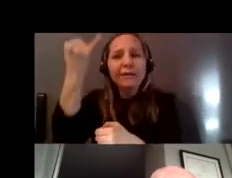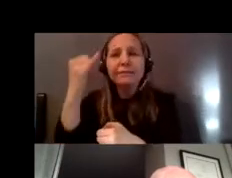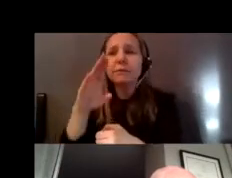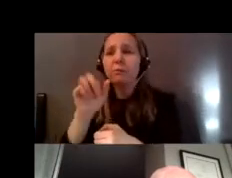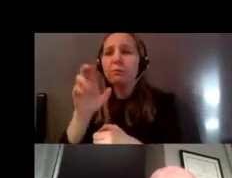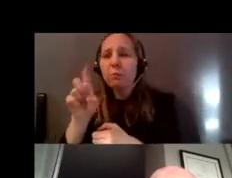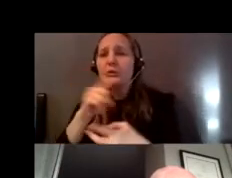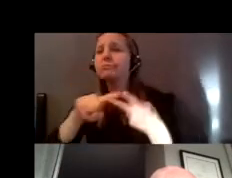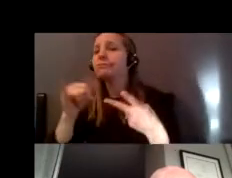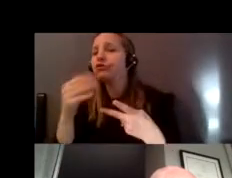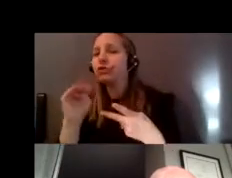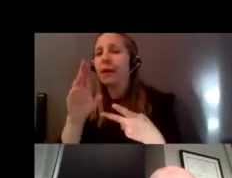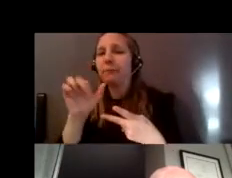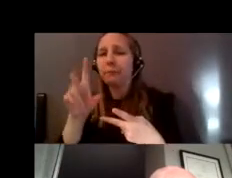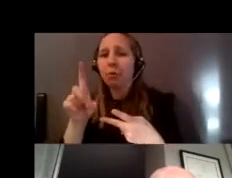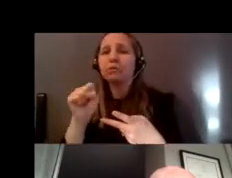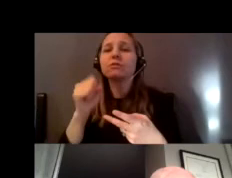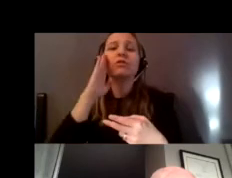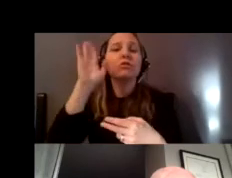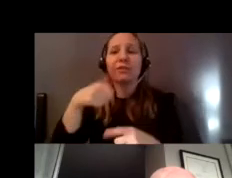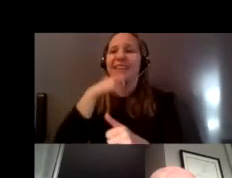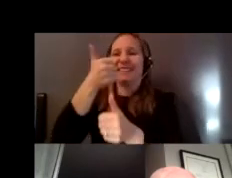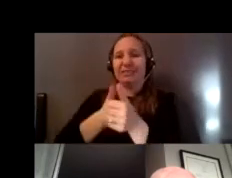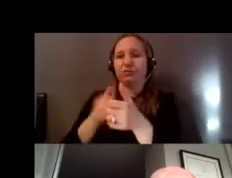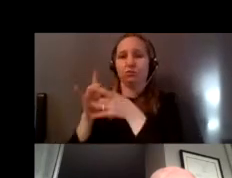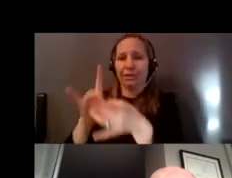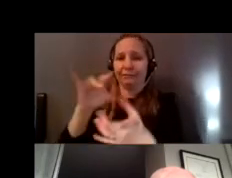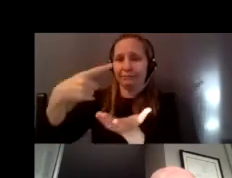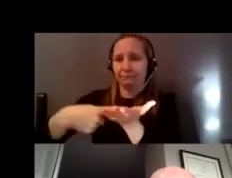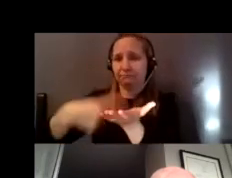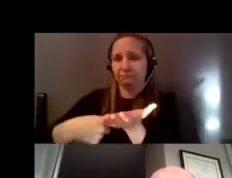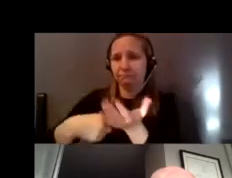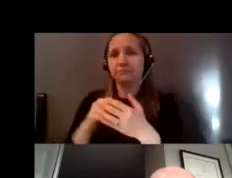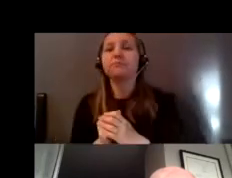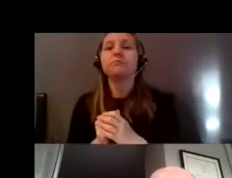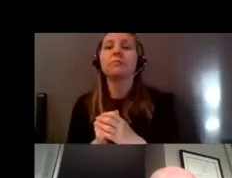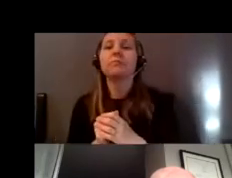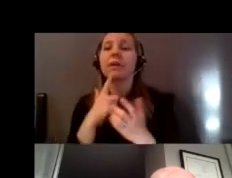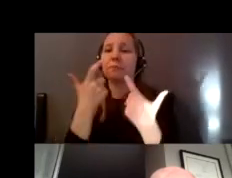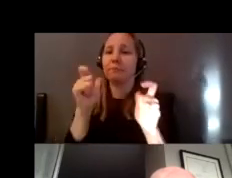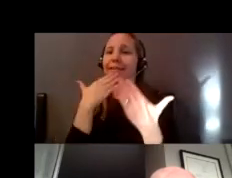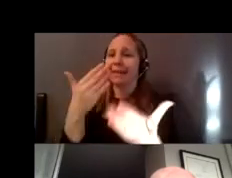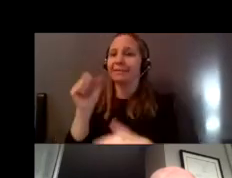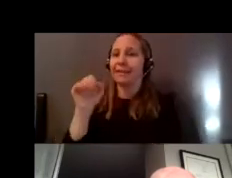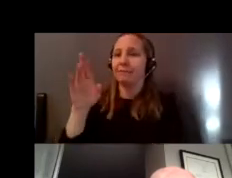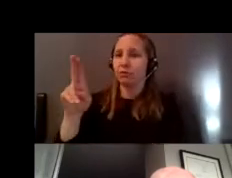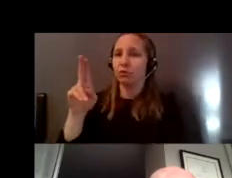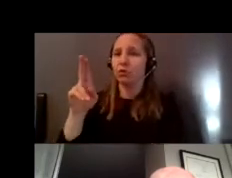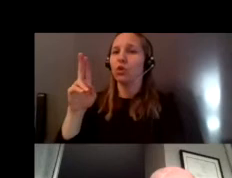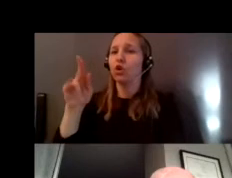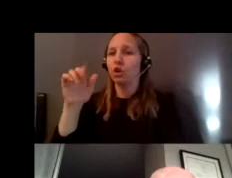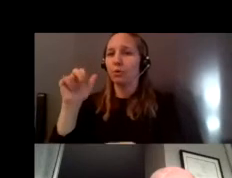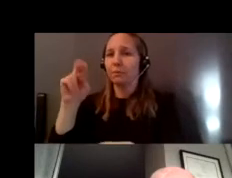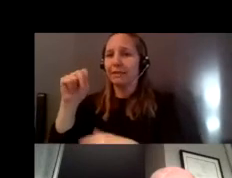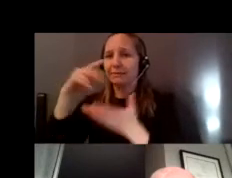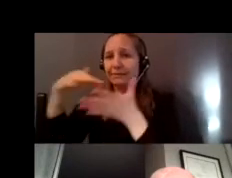each is dedicated to discussion on a different question related to today's event. And a big thanks to the FSU Urban Studies students who will be